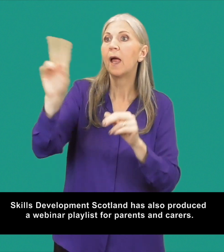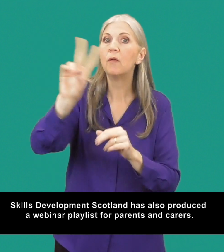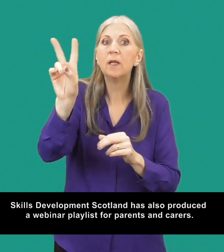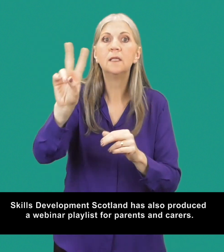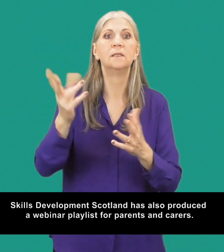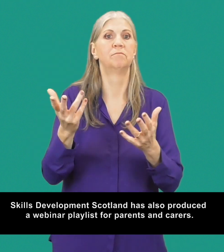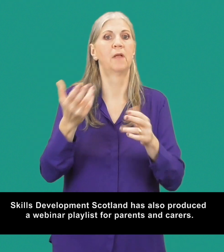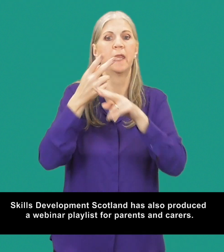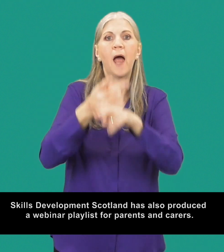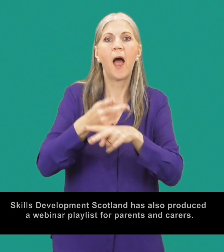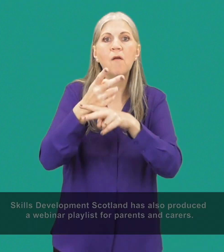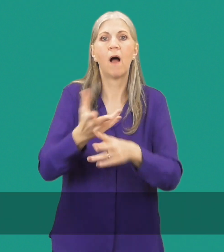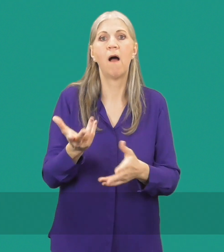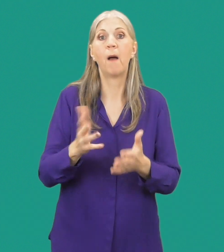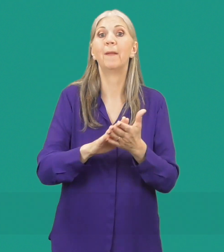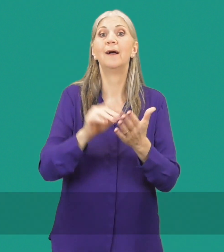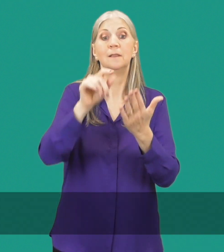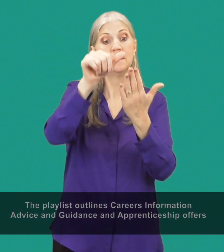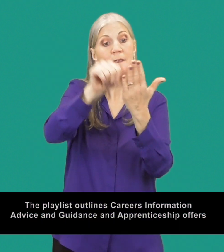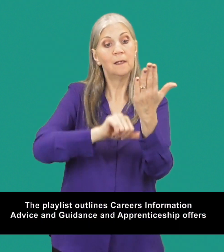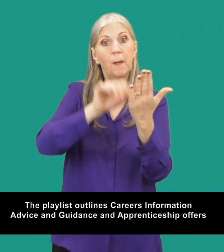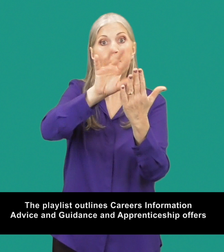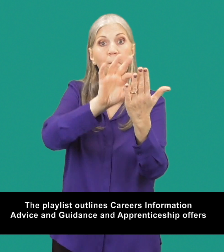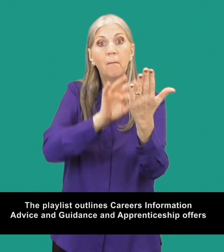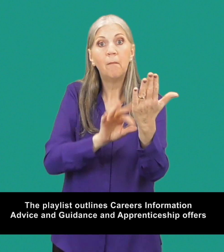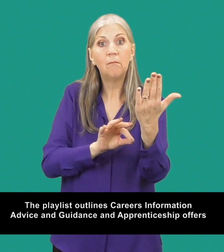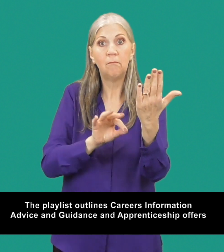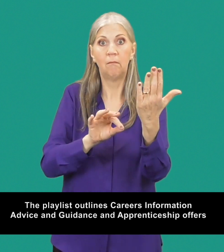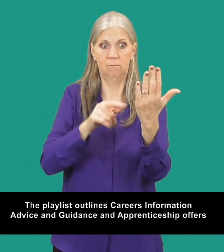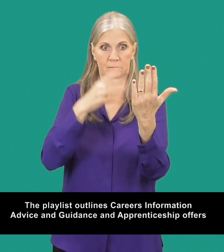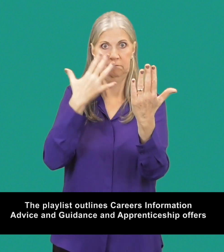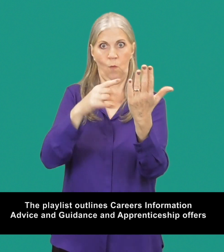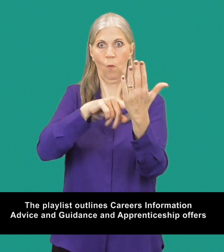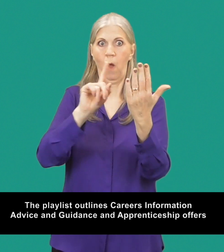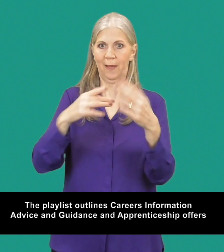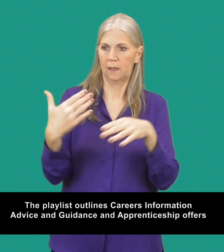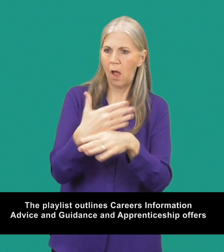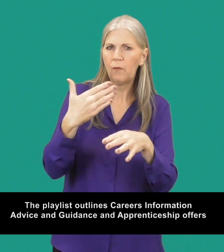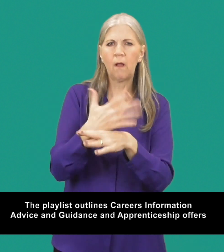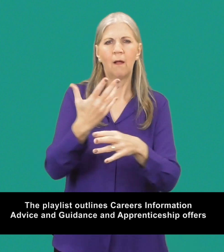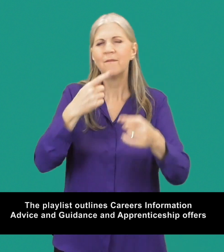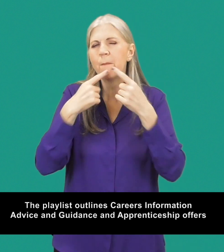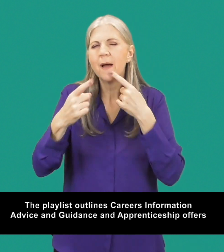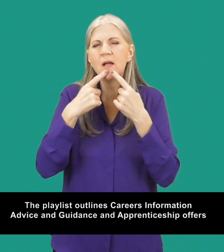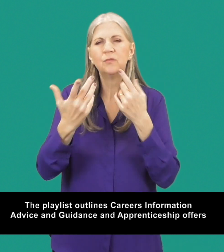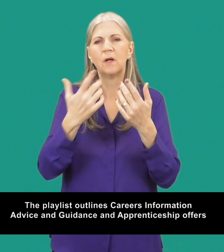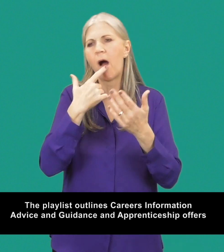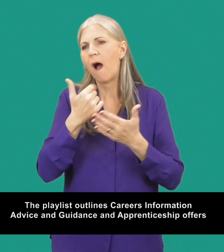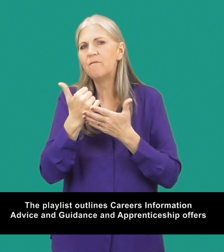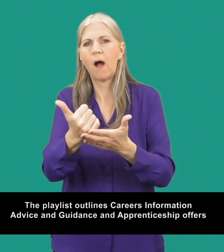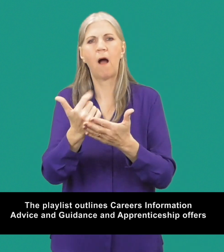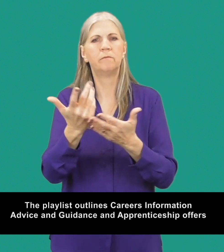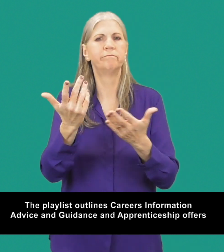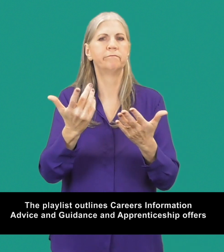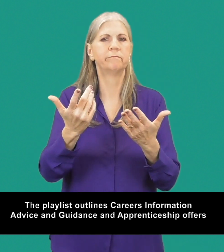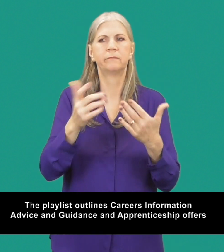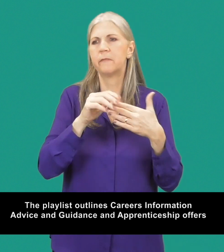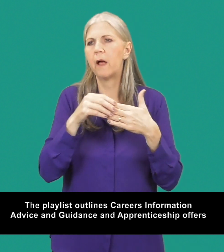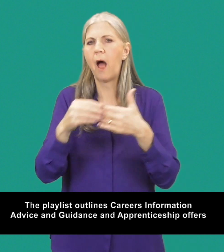The playlist outlines careers information, advice and guidance, and apprenticeship offers,